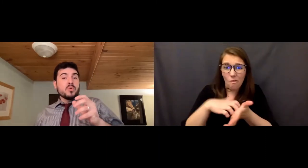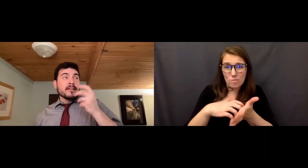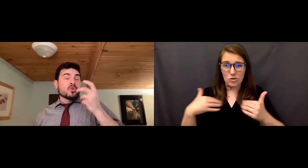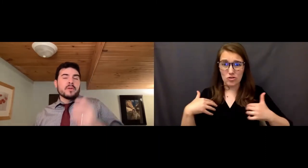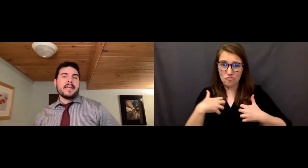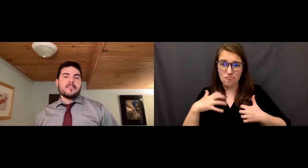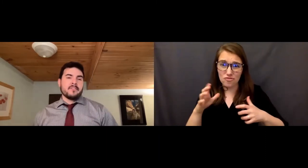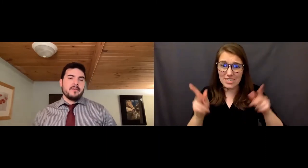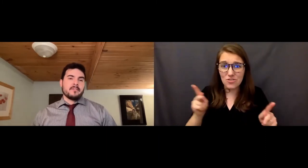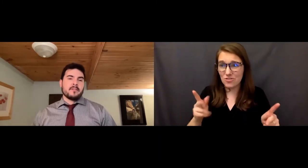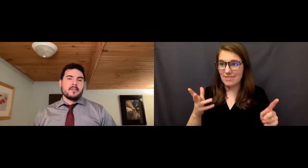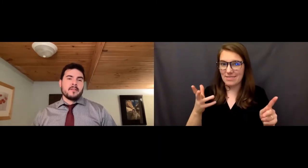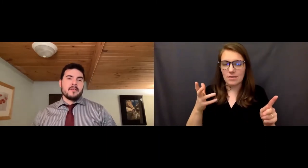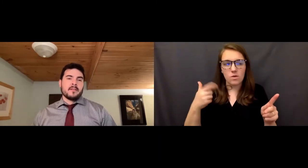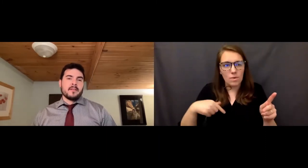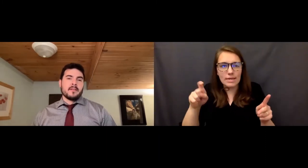the beauty that the creator sees.